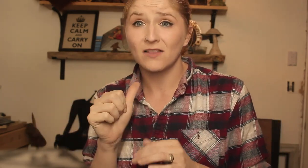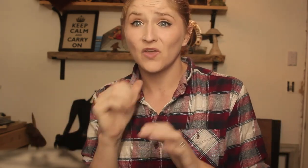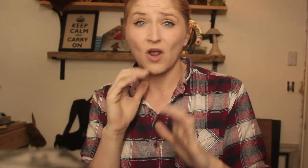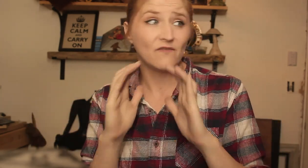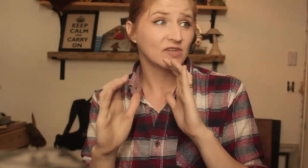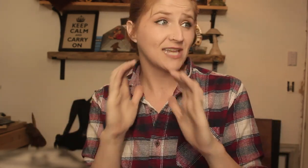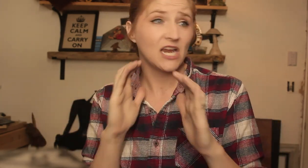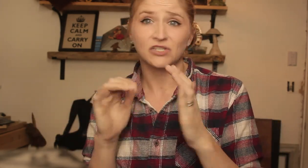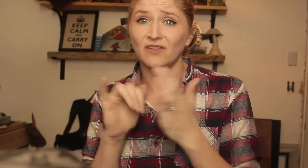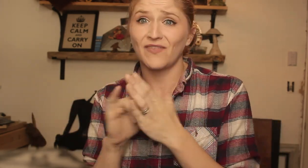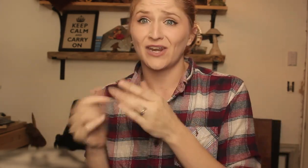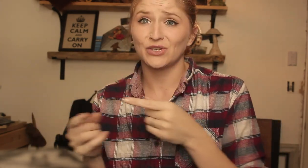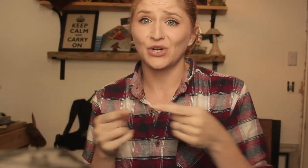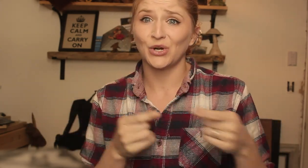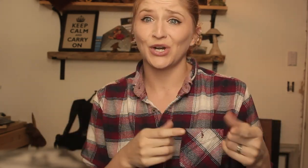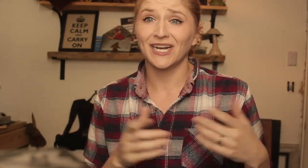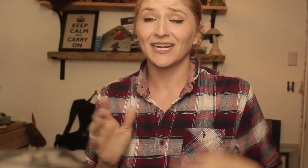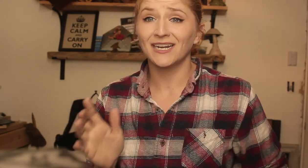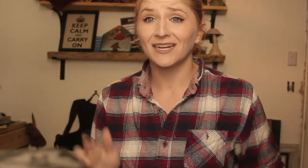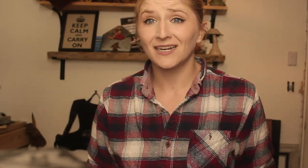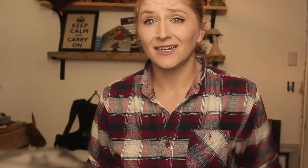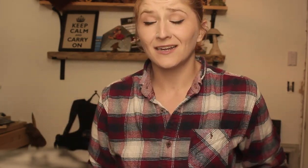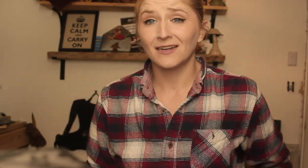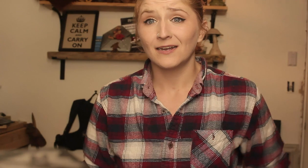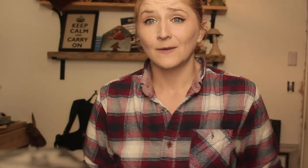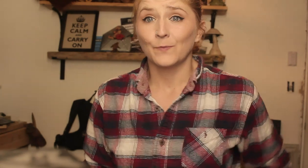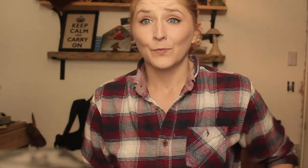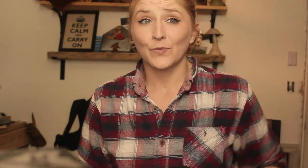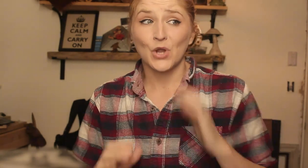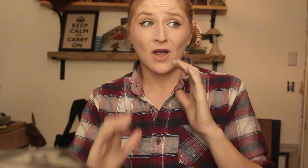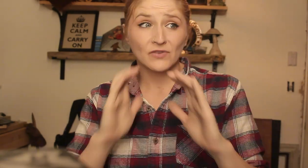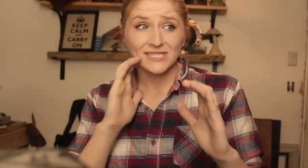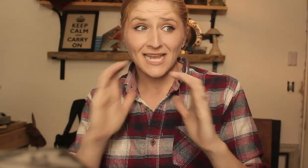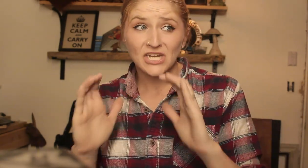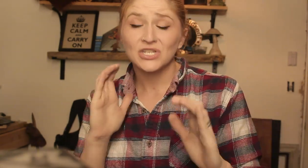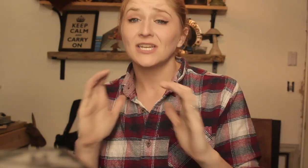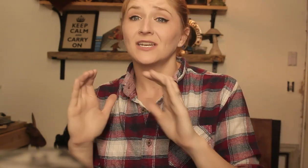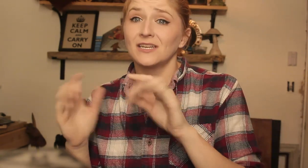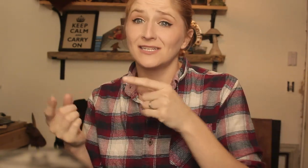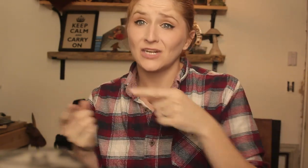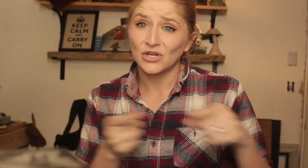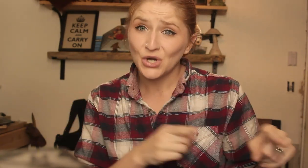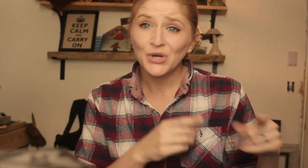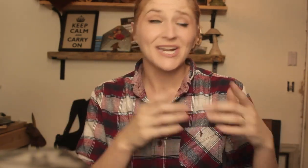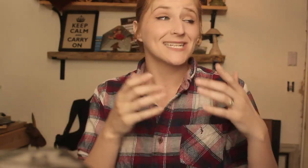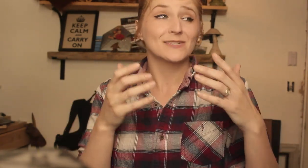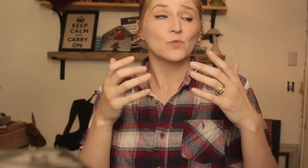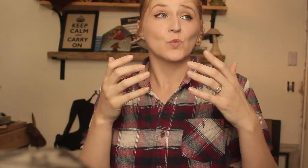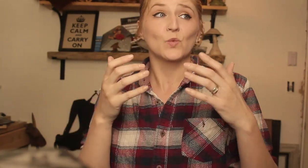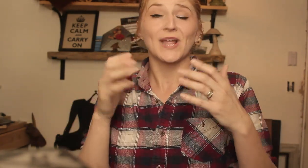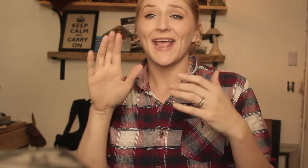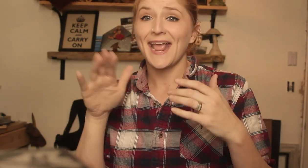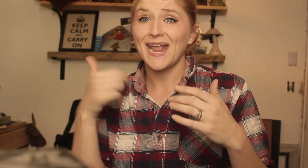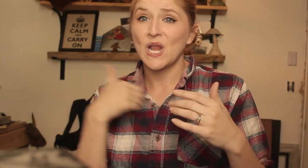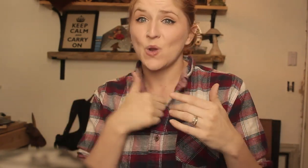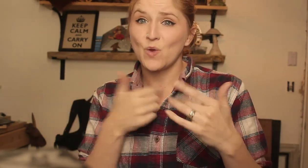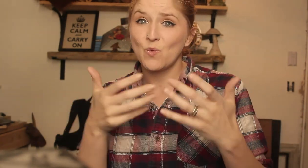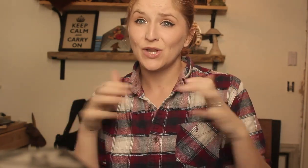the conversation that is occurring. The conversation is that occurring is, hey, we want to